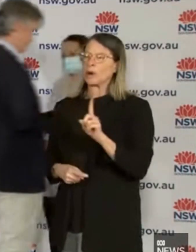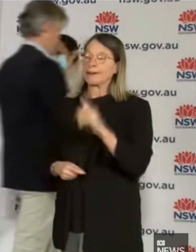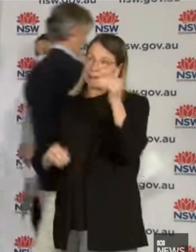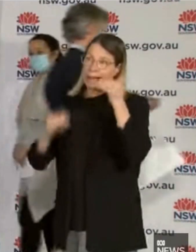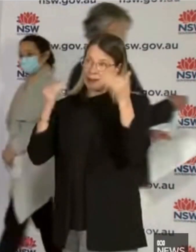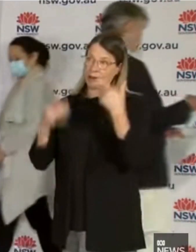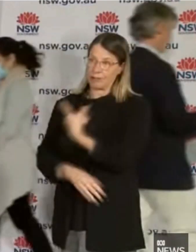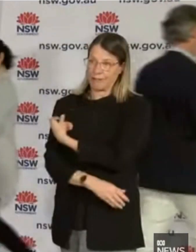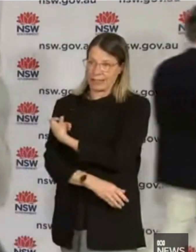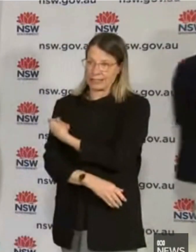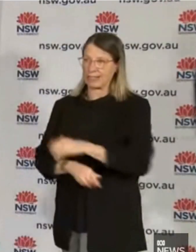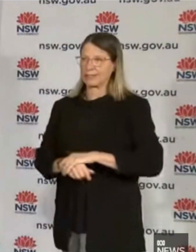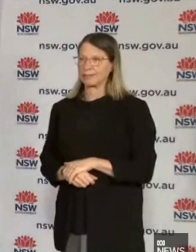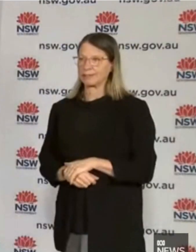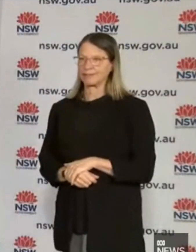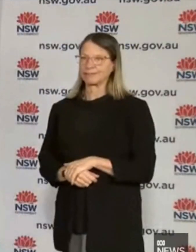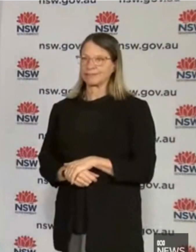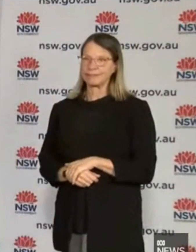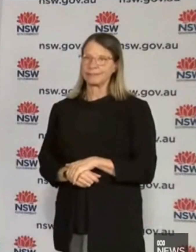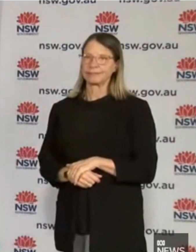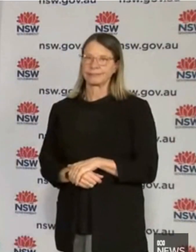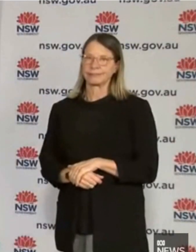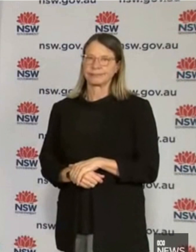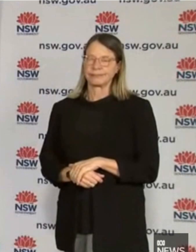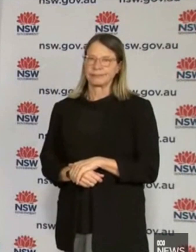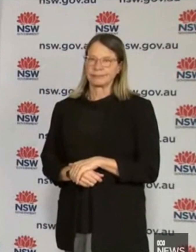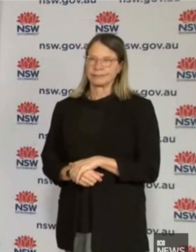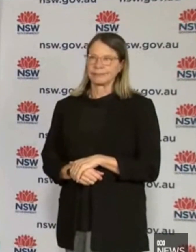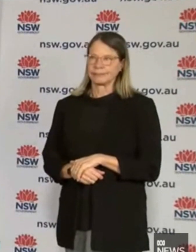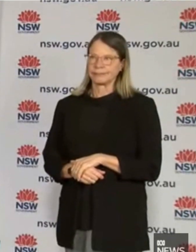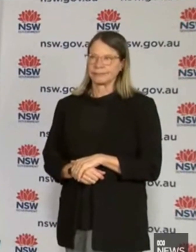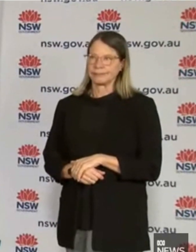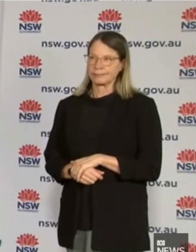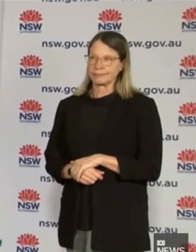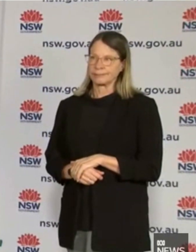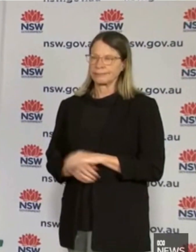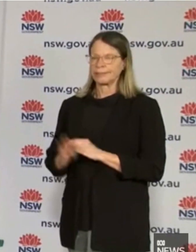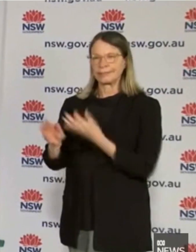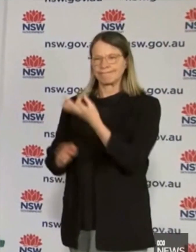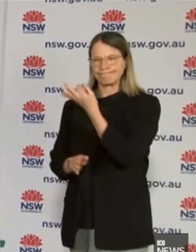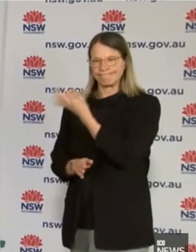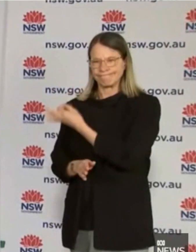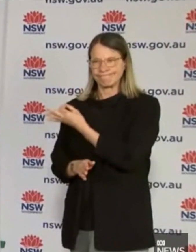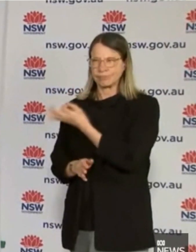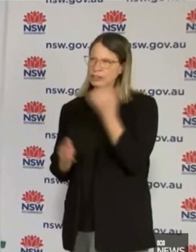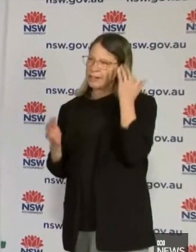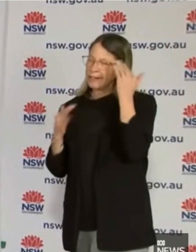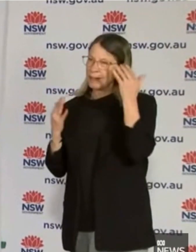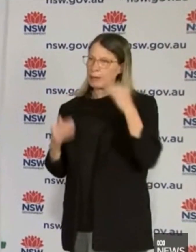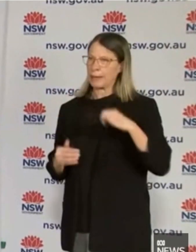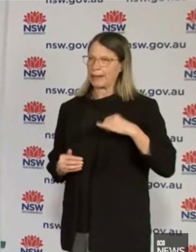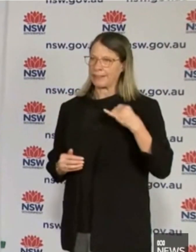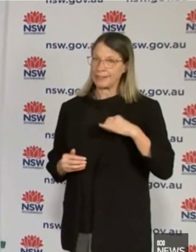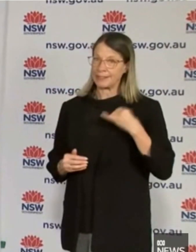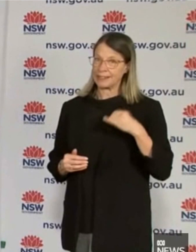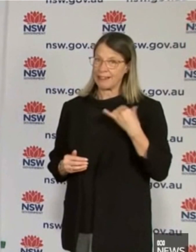Wanted to see if there was any further updates on what would happen to staff who chose not to get vaccinated by the deadline. You were asked about it a